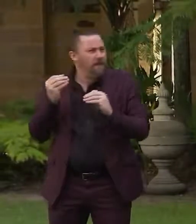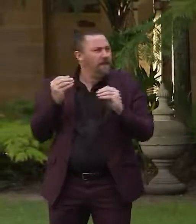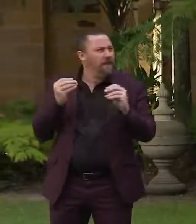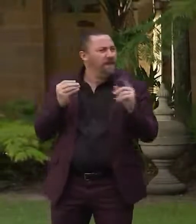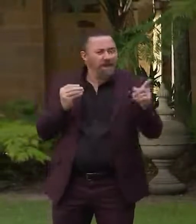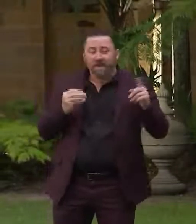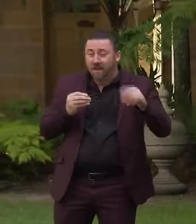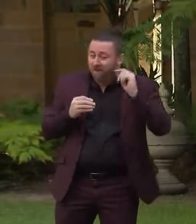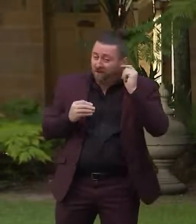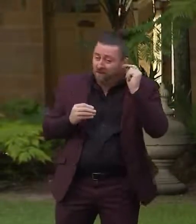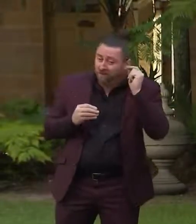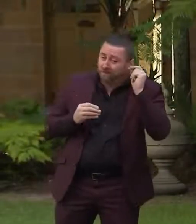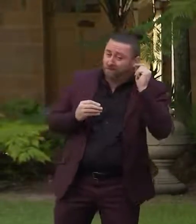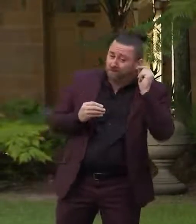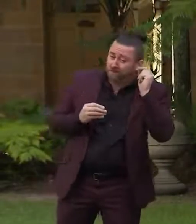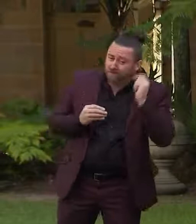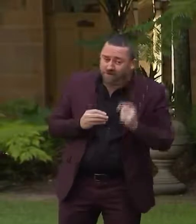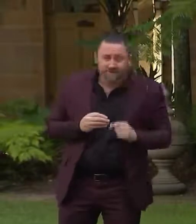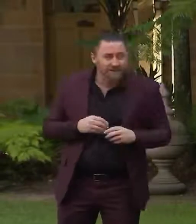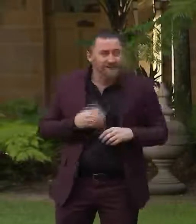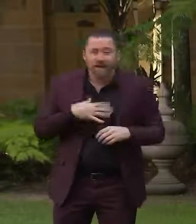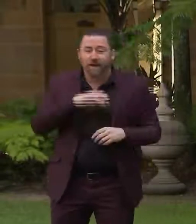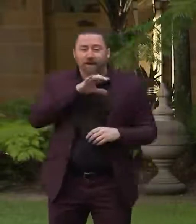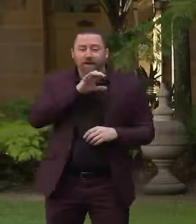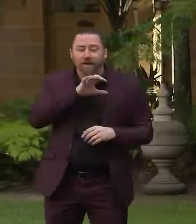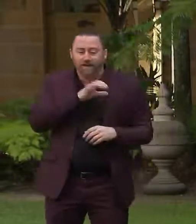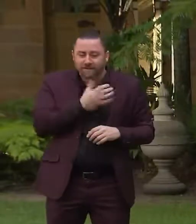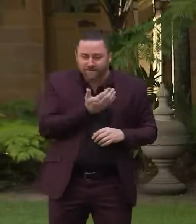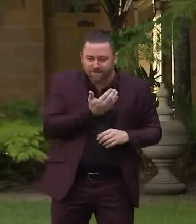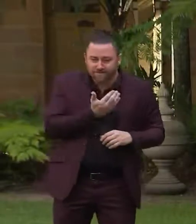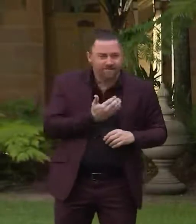Sorry. So the testing on the patients with India,